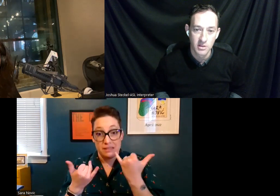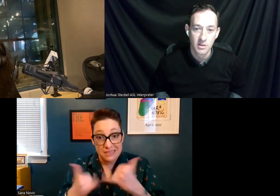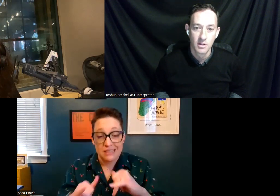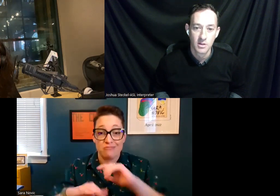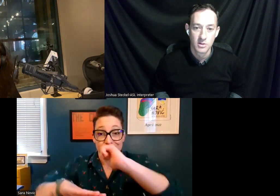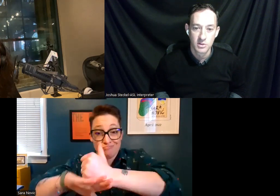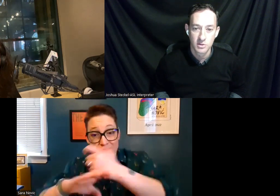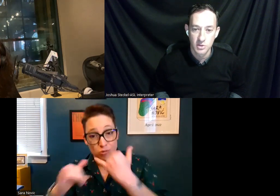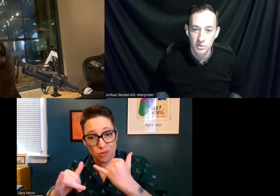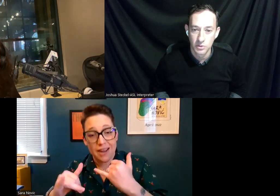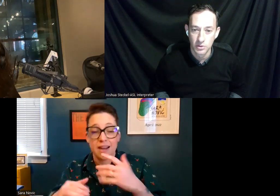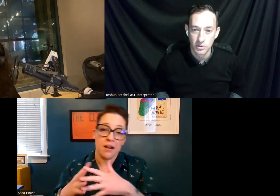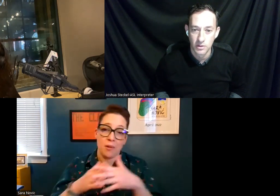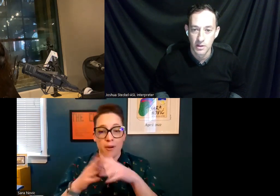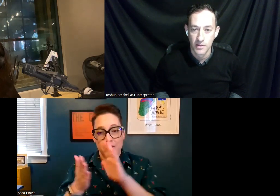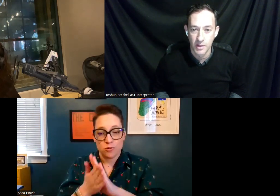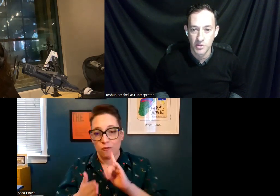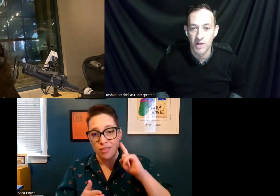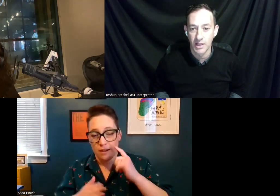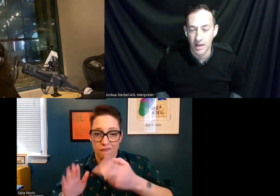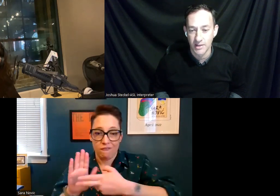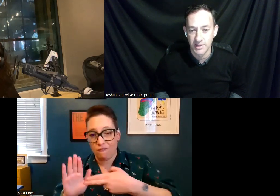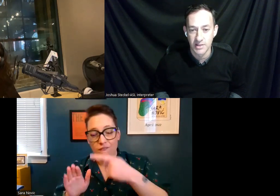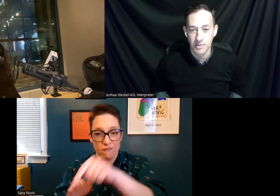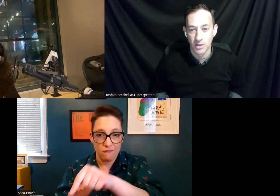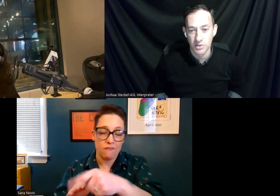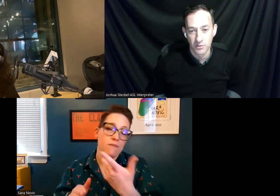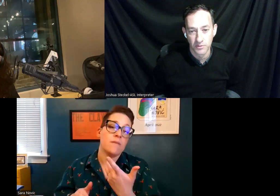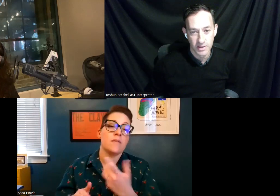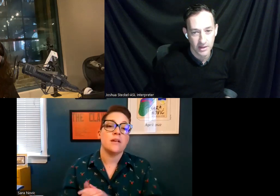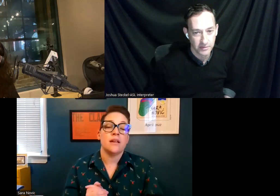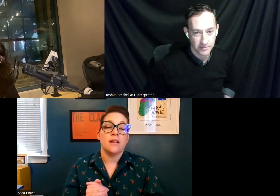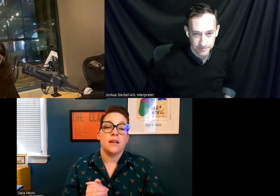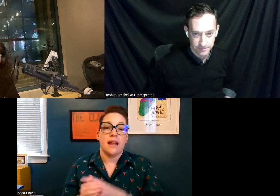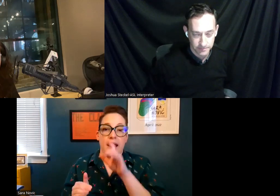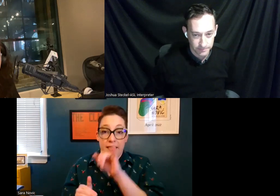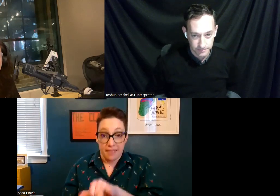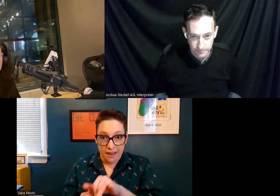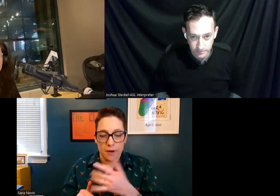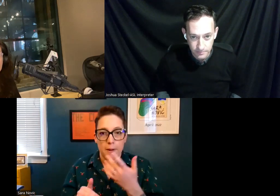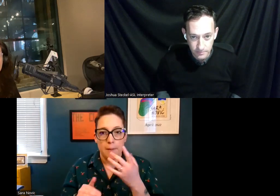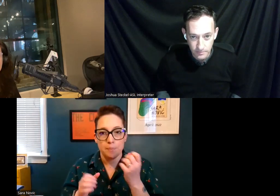first school that was recognized as the American School for the Deaf.